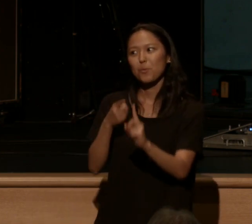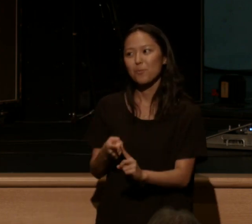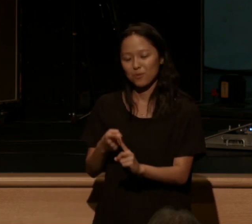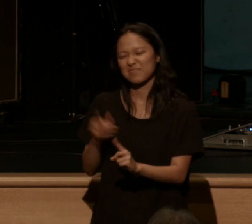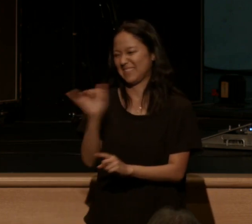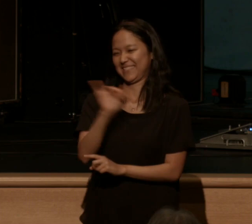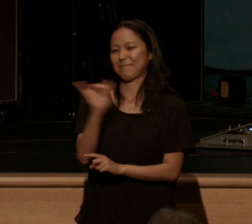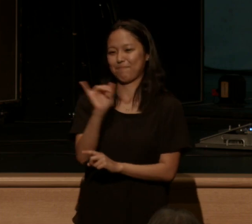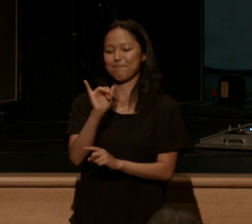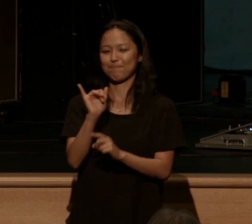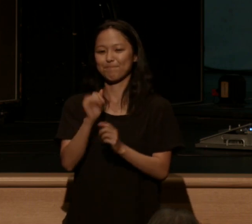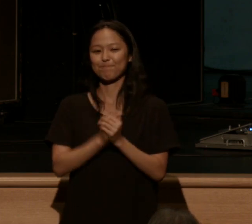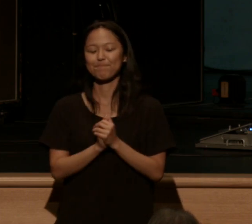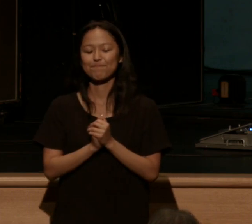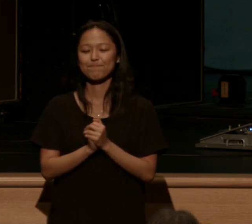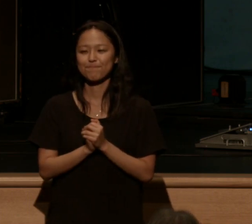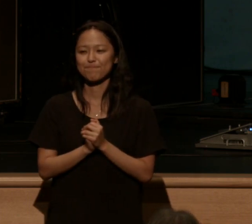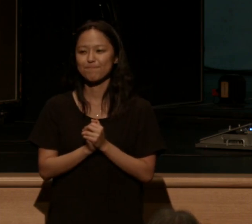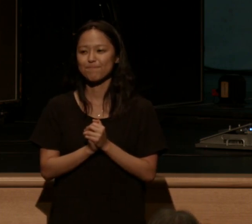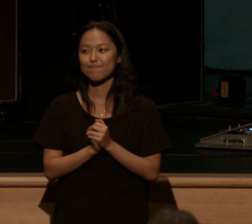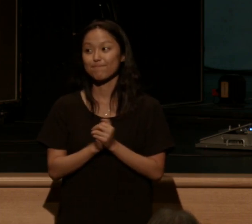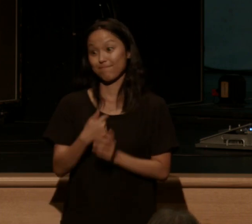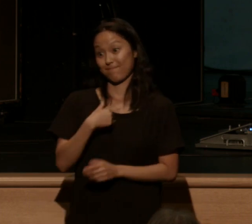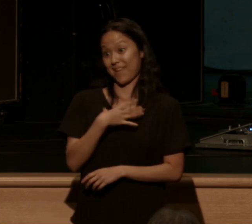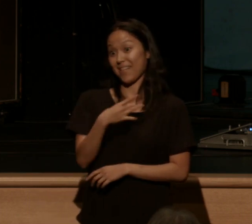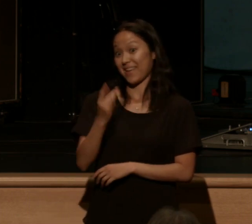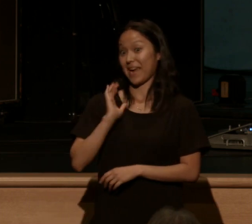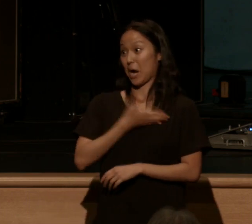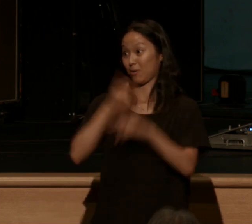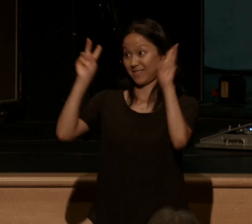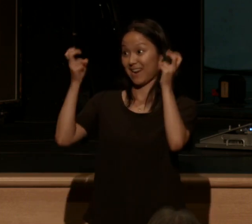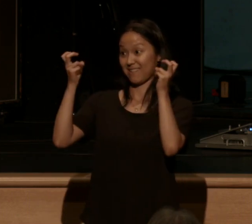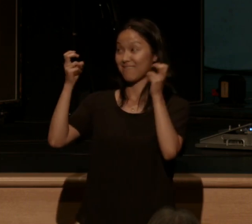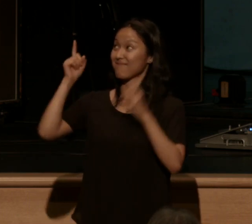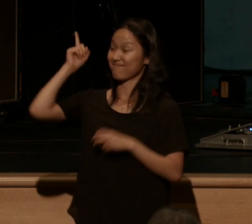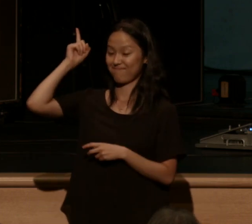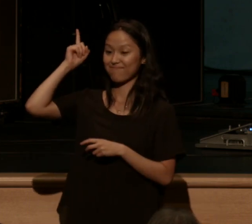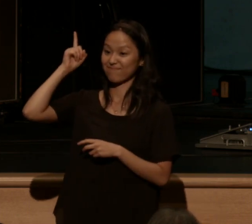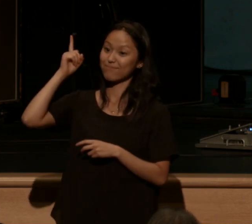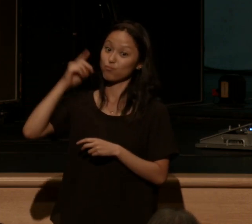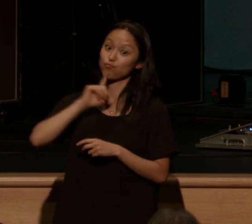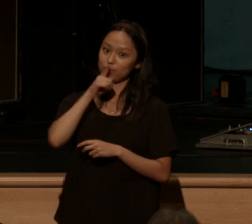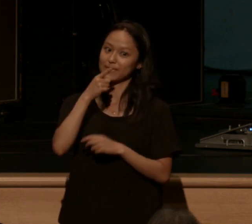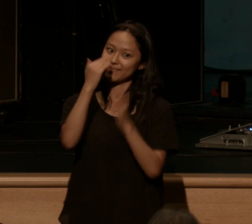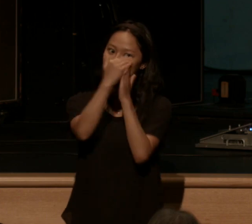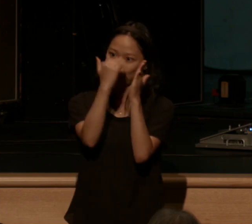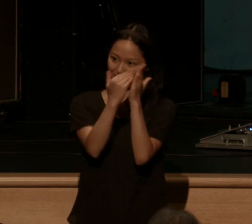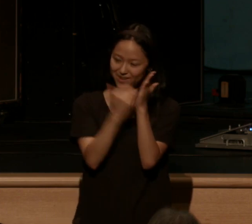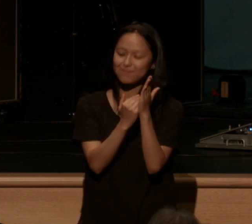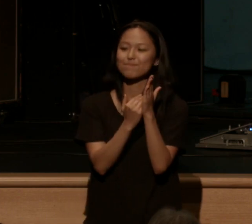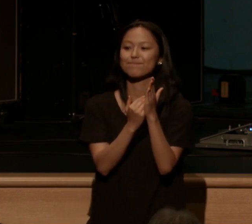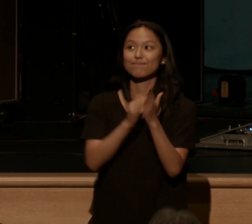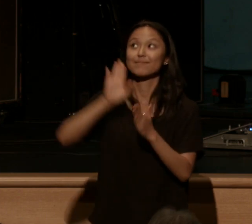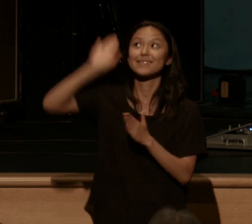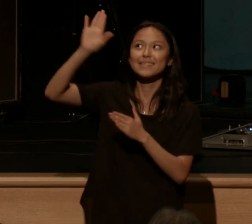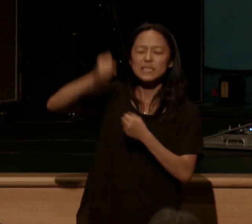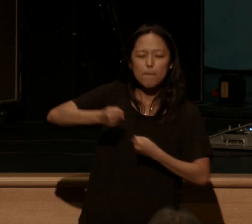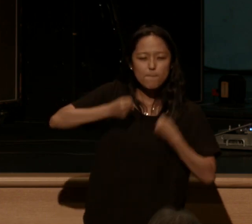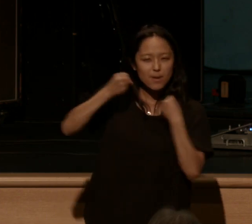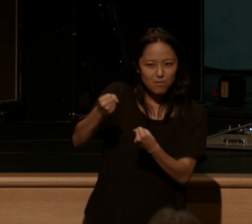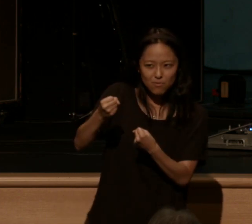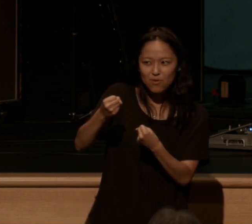It helps us organize our thoughts, okay? But I like our sermon title this week, and it is really our outline, but here it is, okay? So it's, his